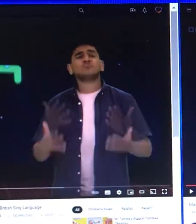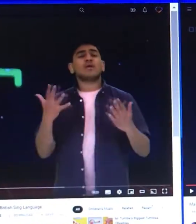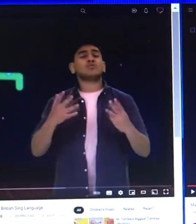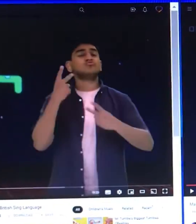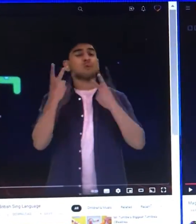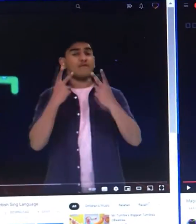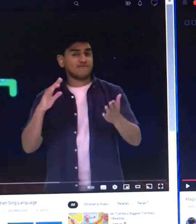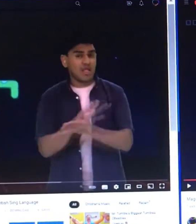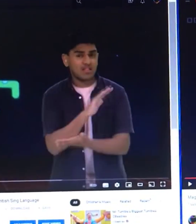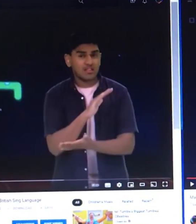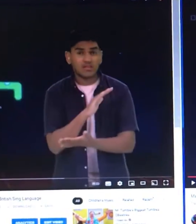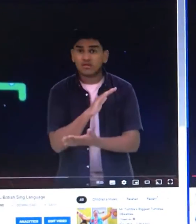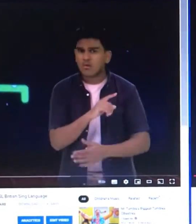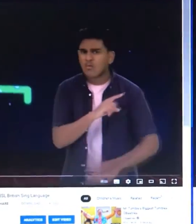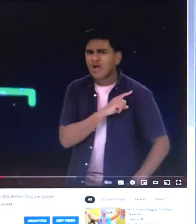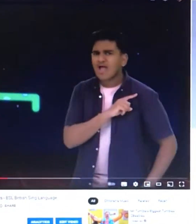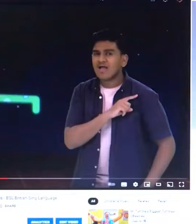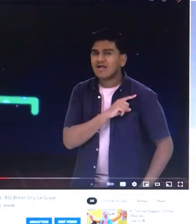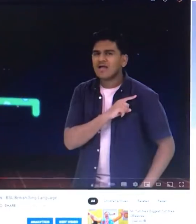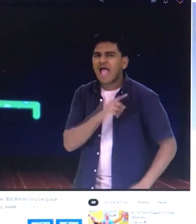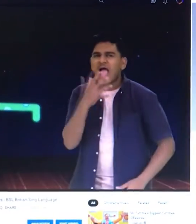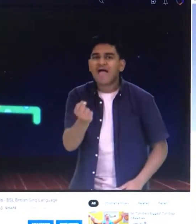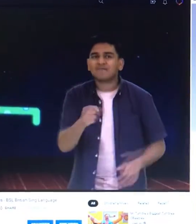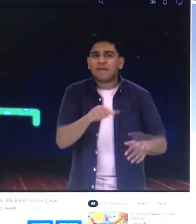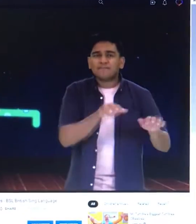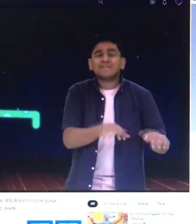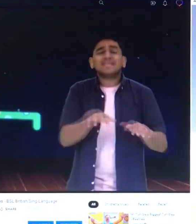In today's song, we're going to have some fun moments when there's a...